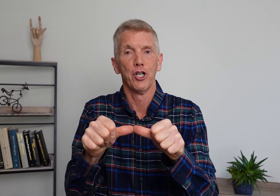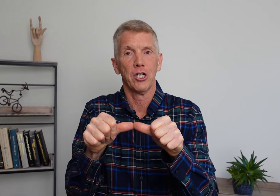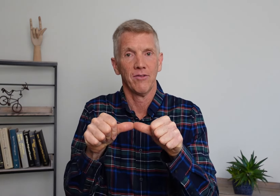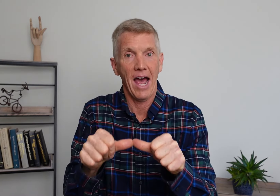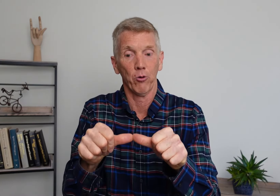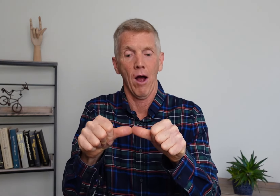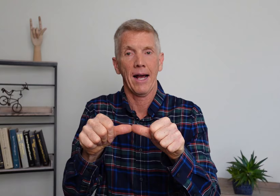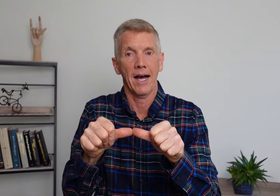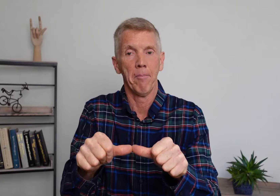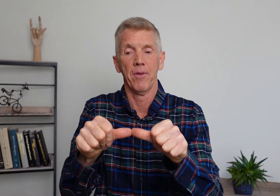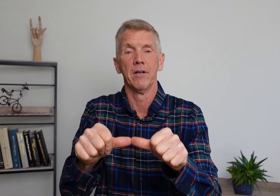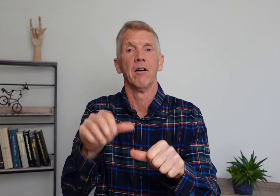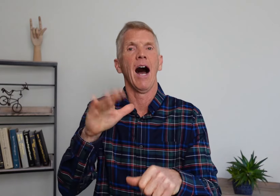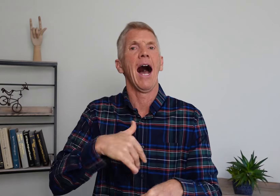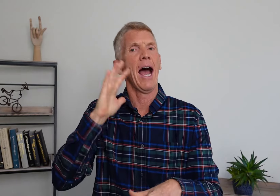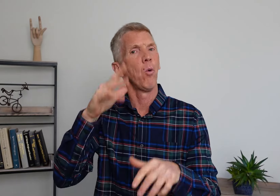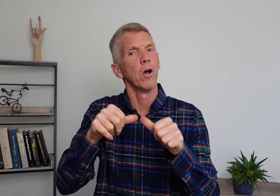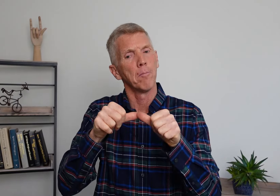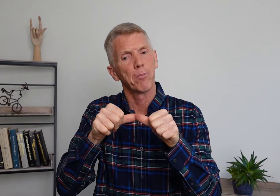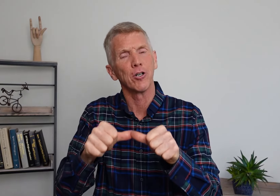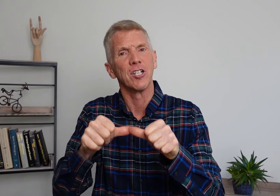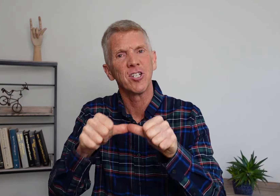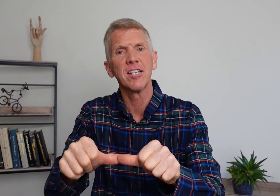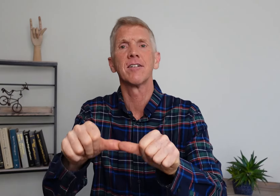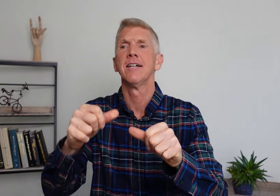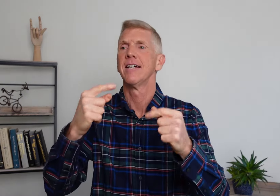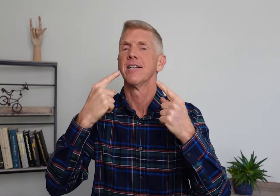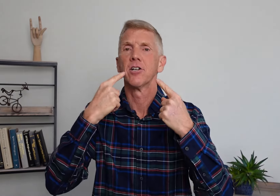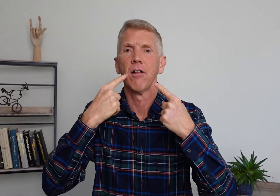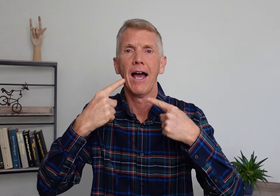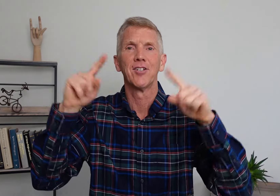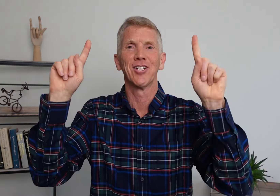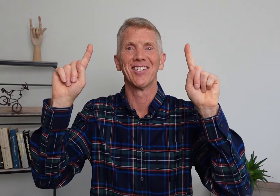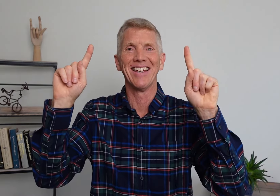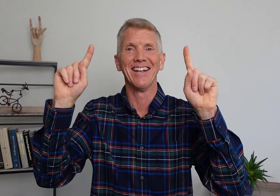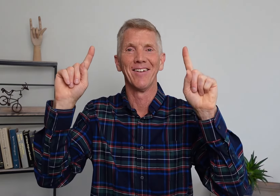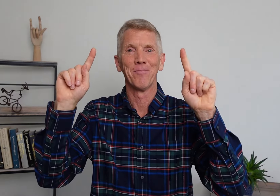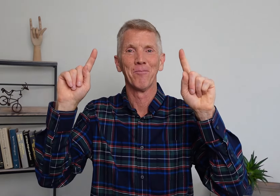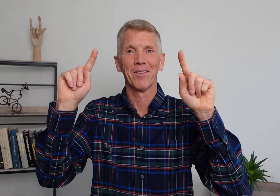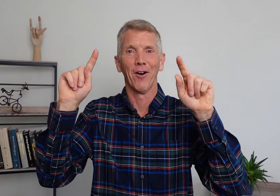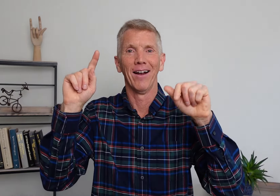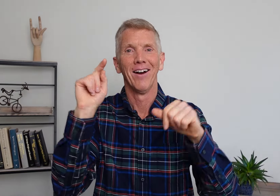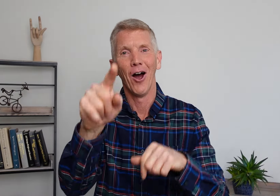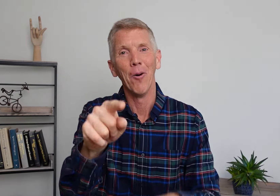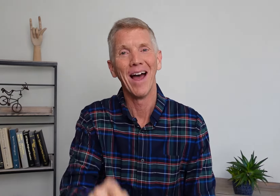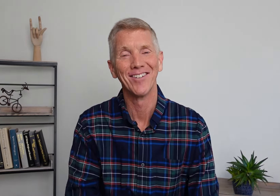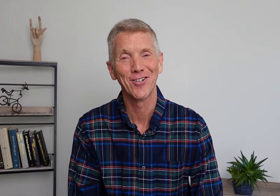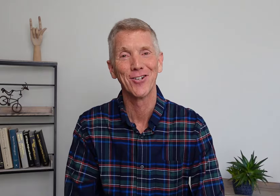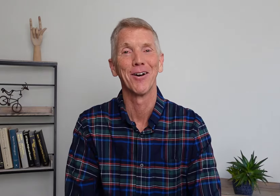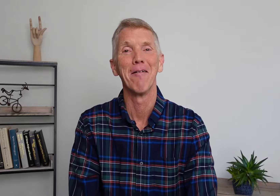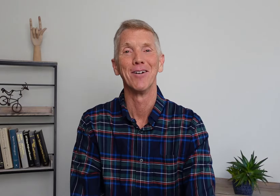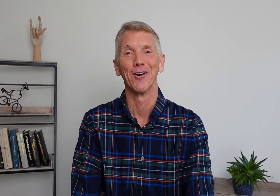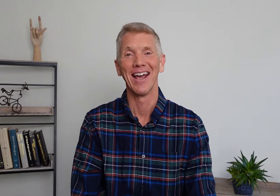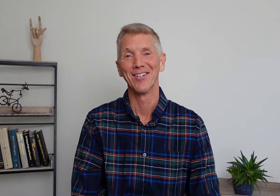pushing that rock up the hill. I will persist until I succeed. All right? I hope that's describing your ASL